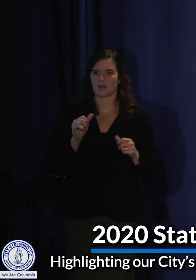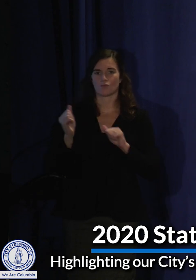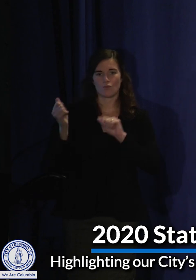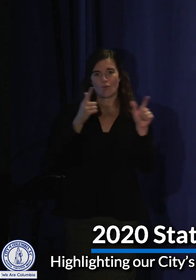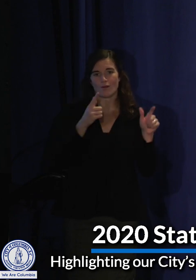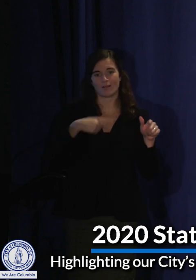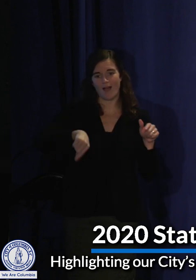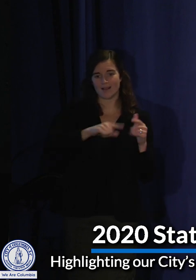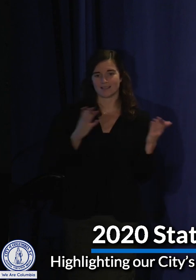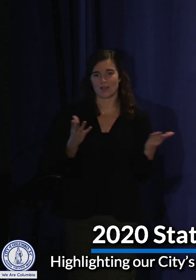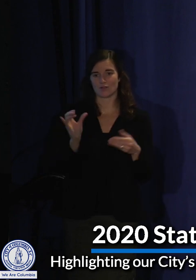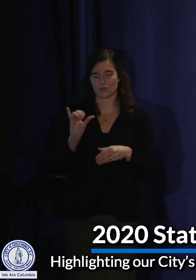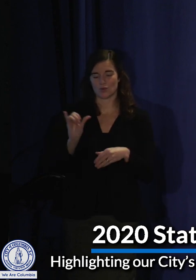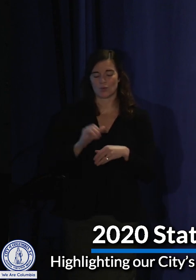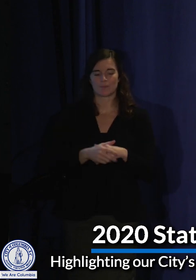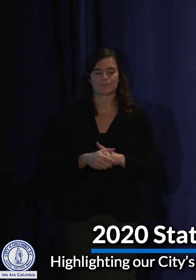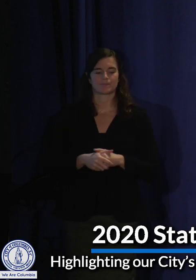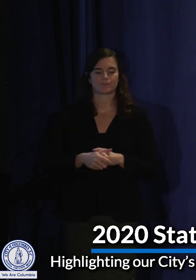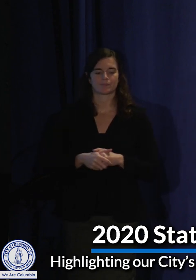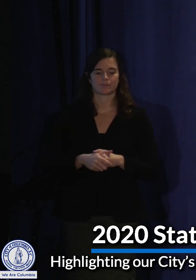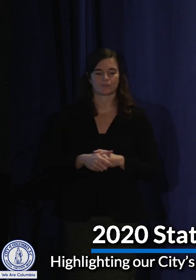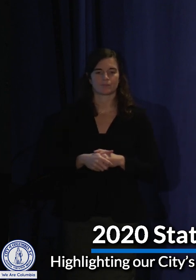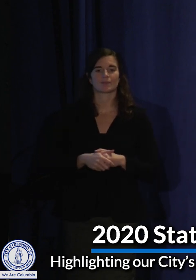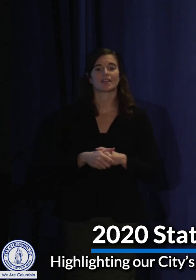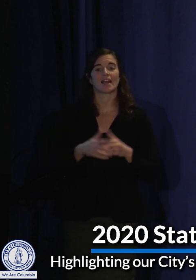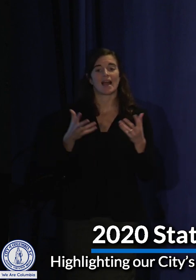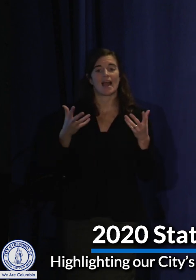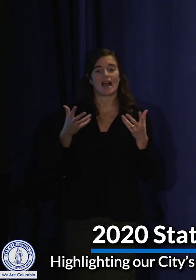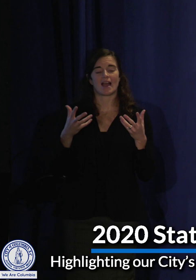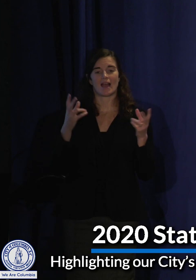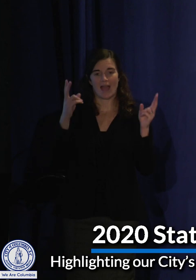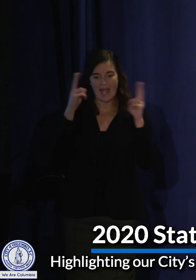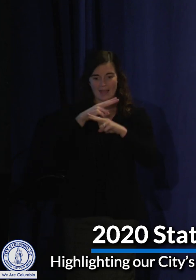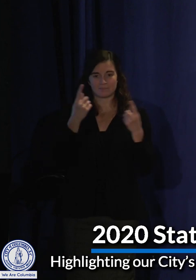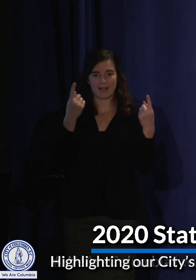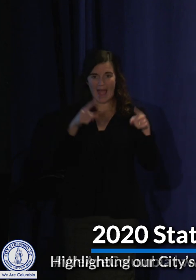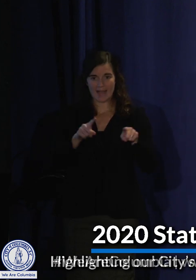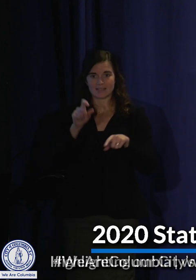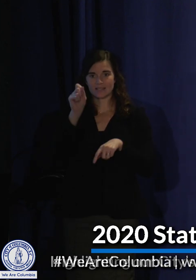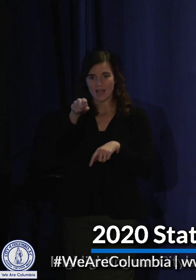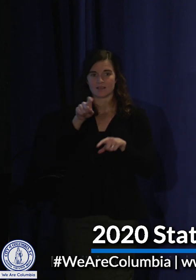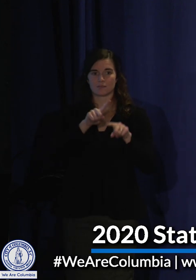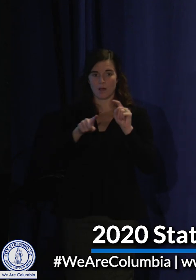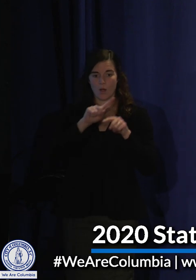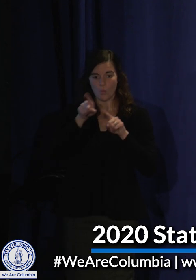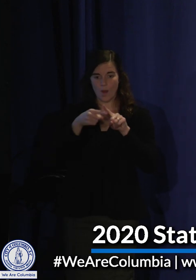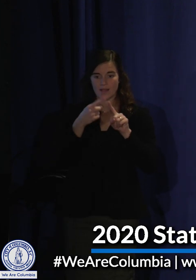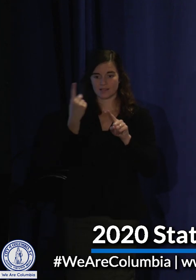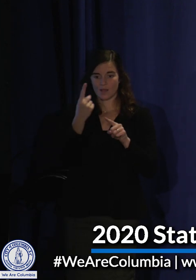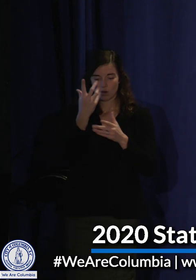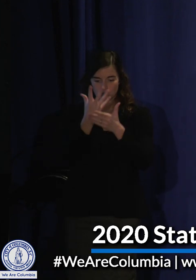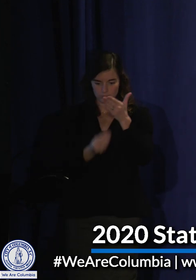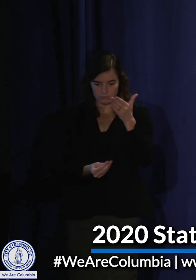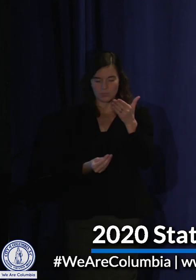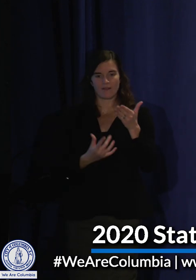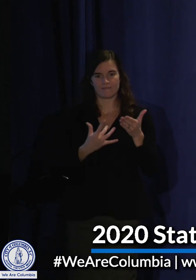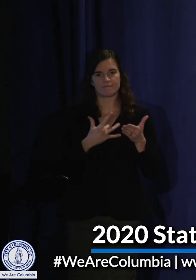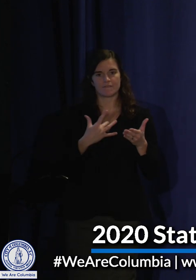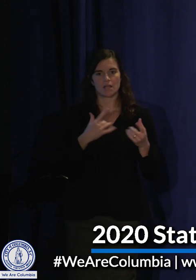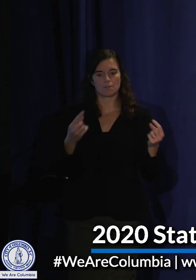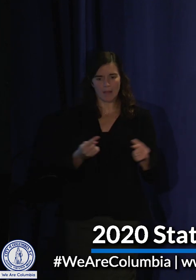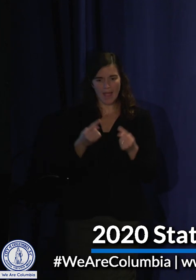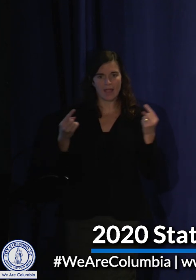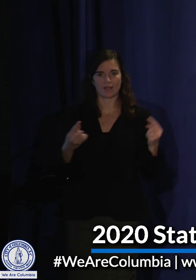unique. And though that was an accident, the pain and the loss of death is real. Regrettably, we've